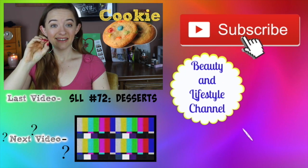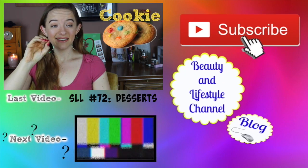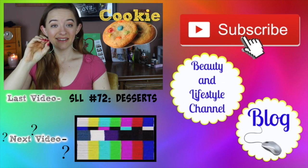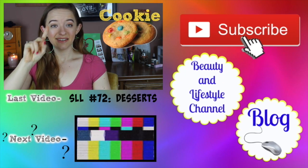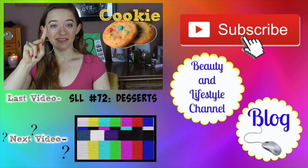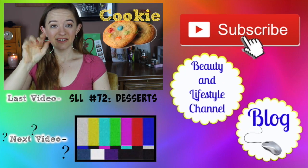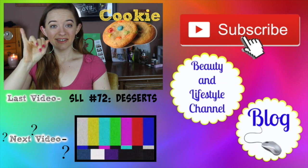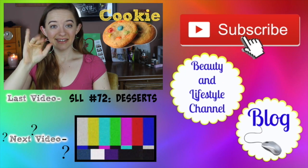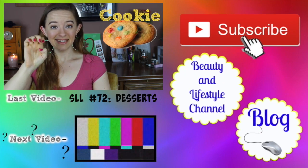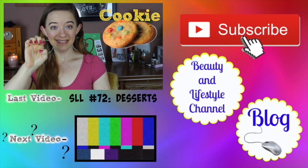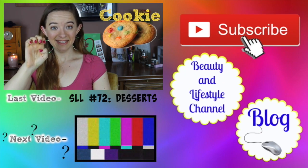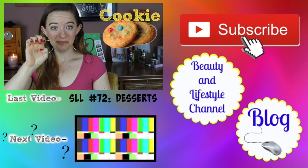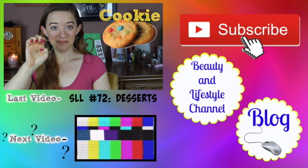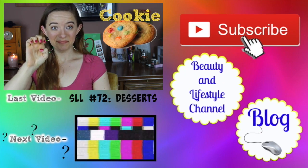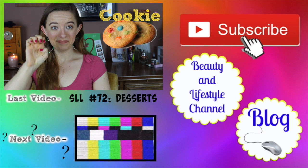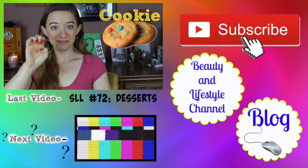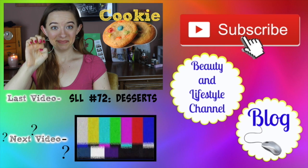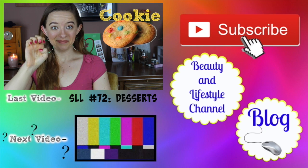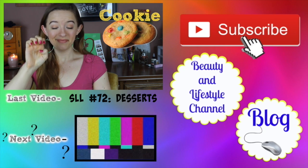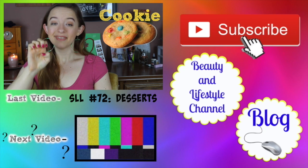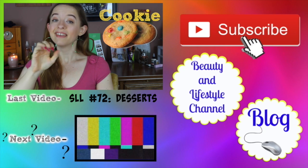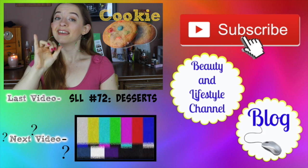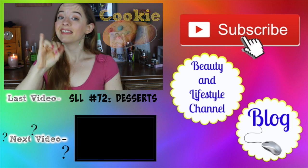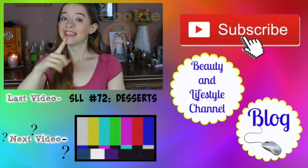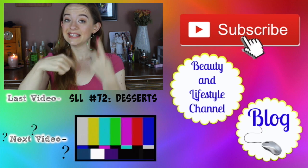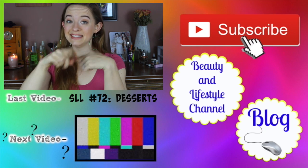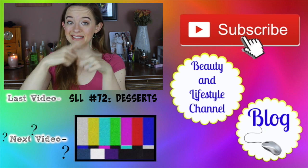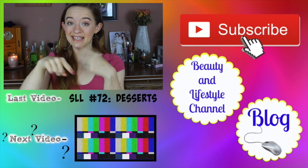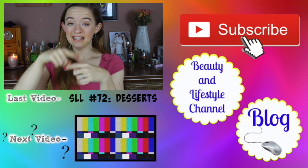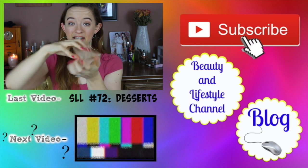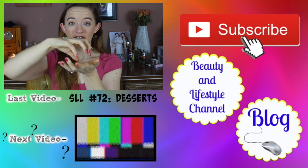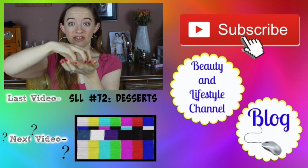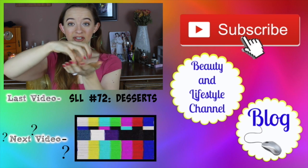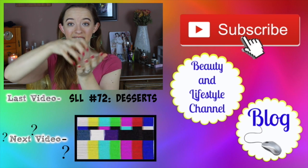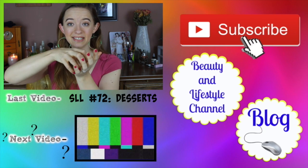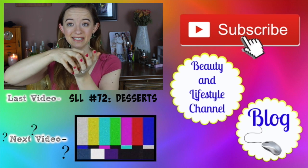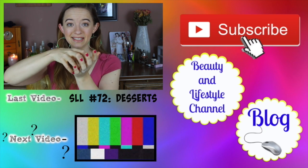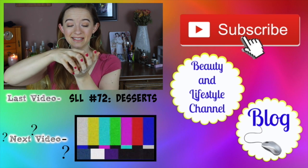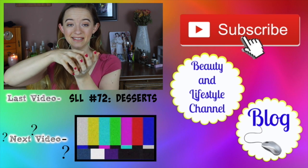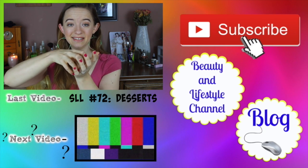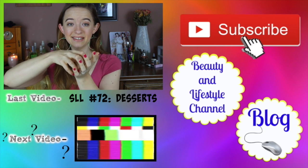is cookie. And that's signed cookie.